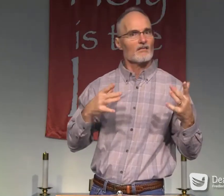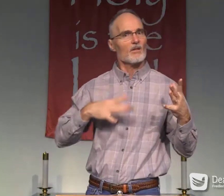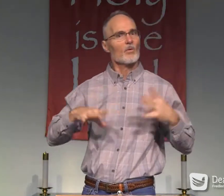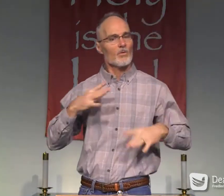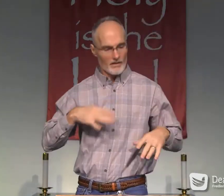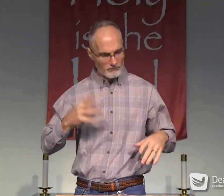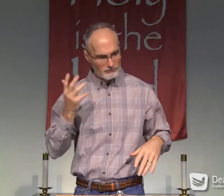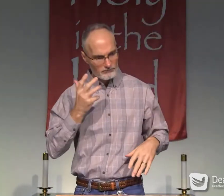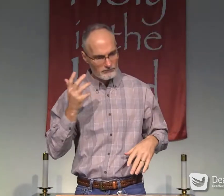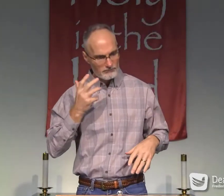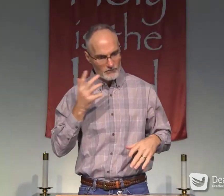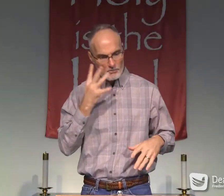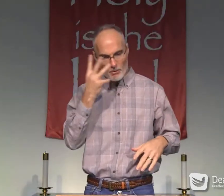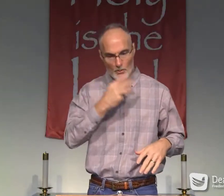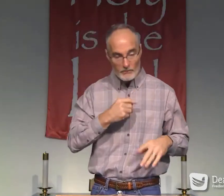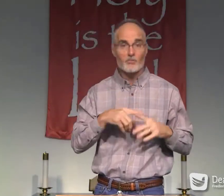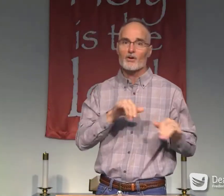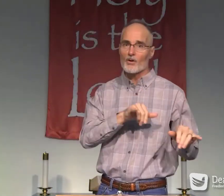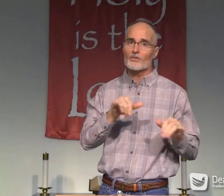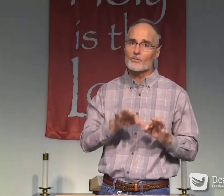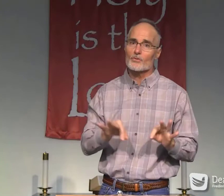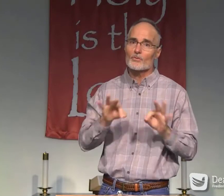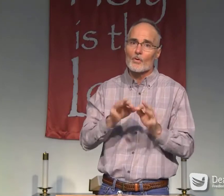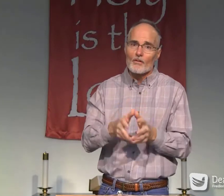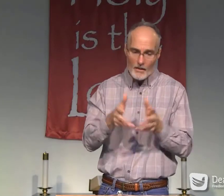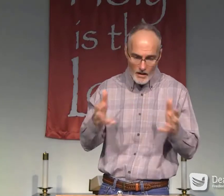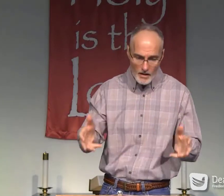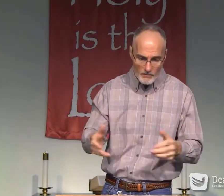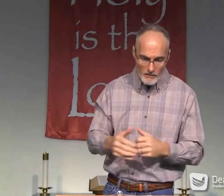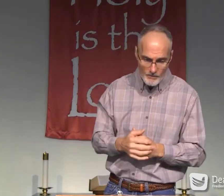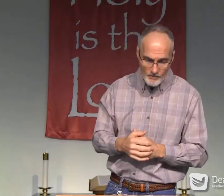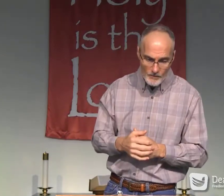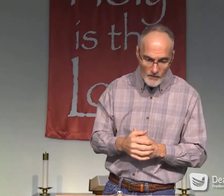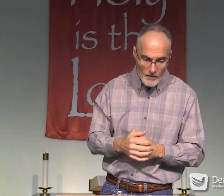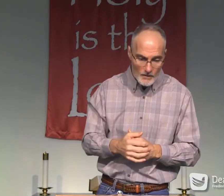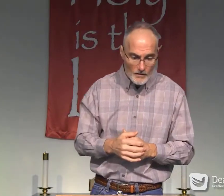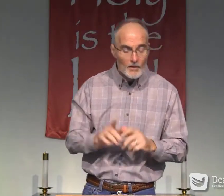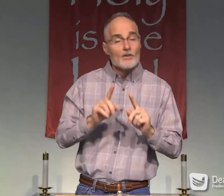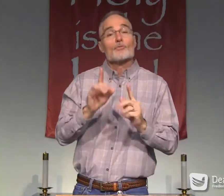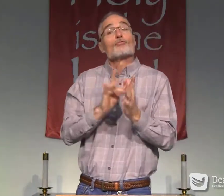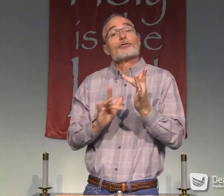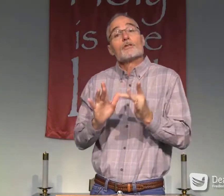strong because clothing, I mean, it was beautiful, but it was also worth a lot back then.